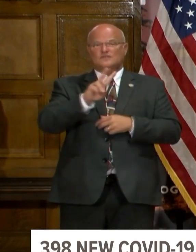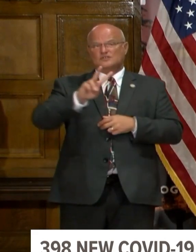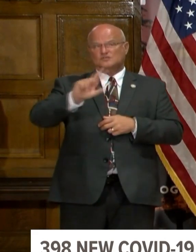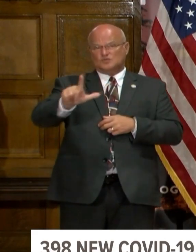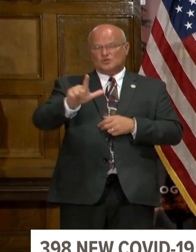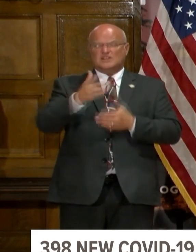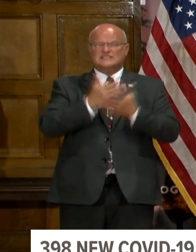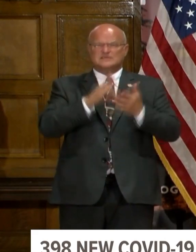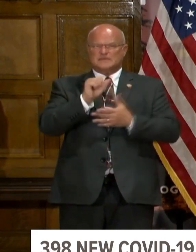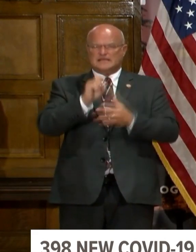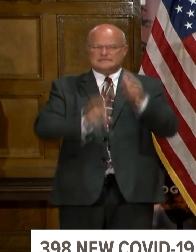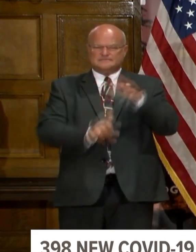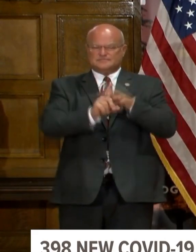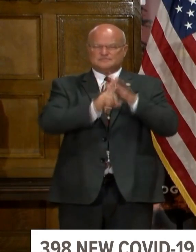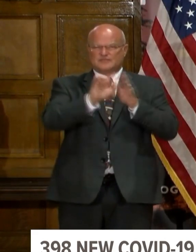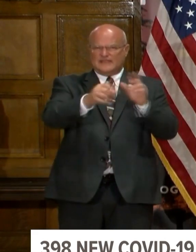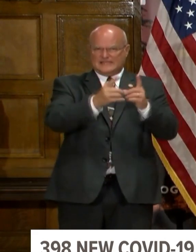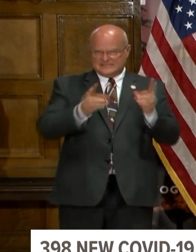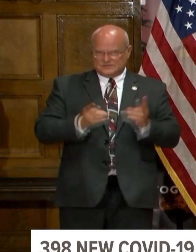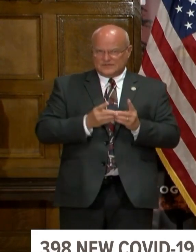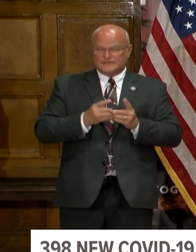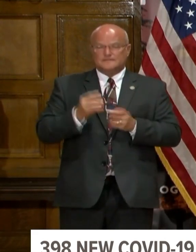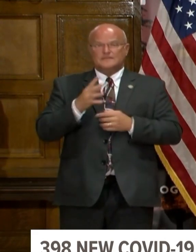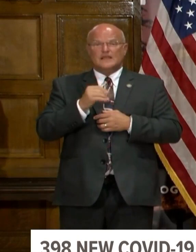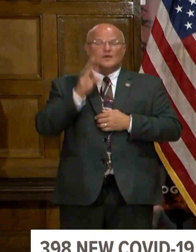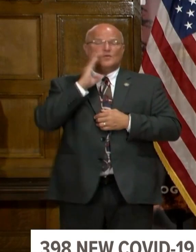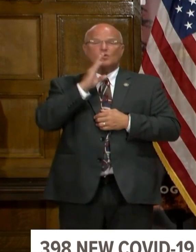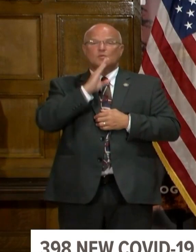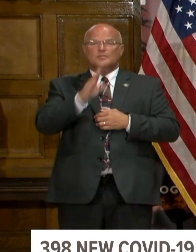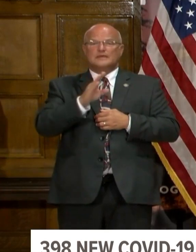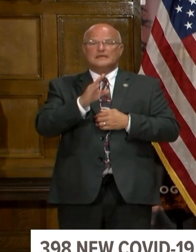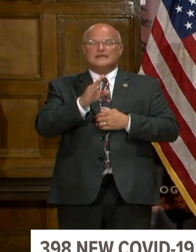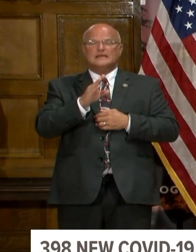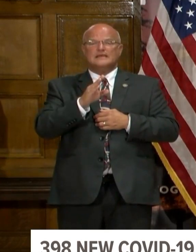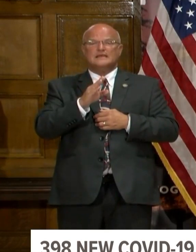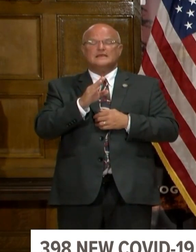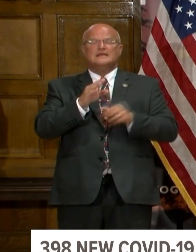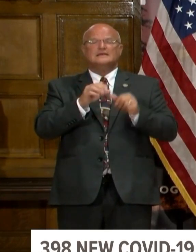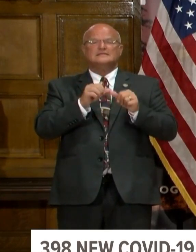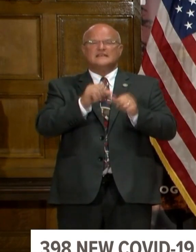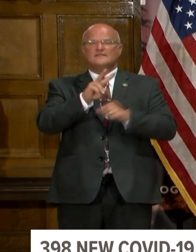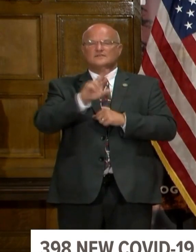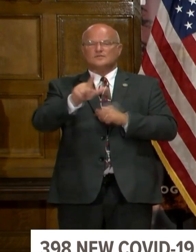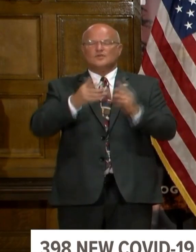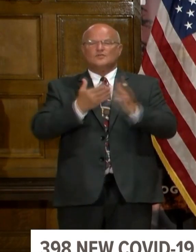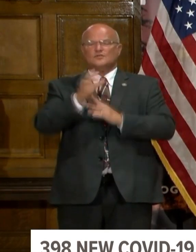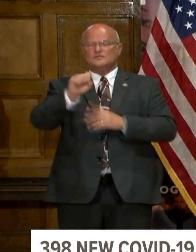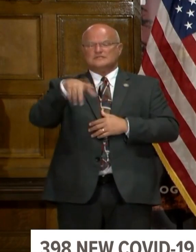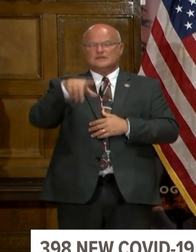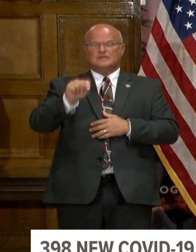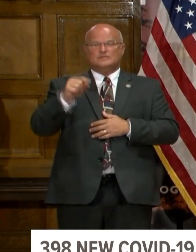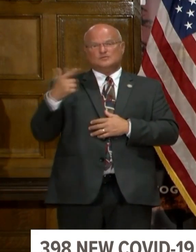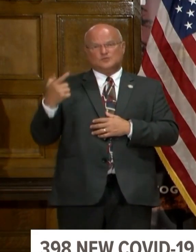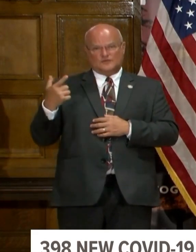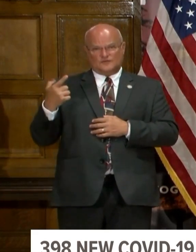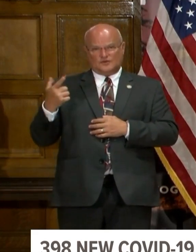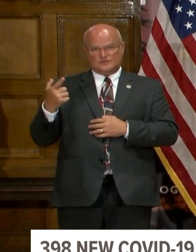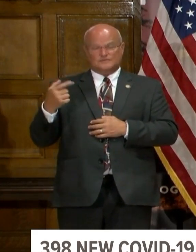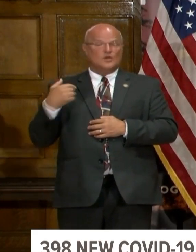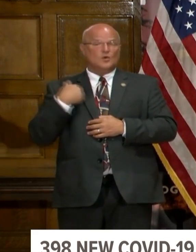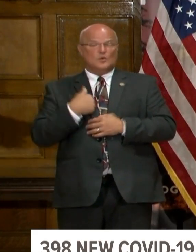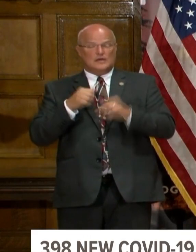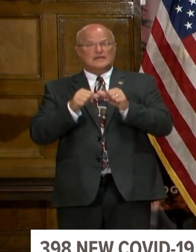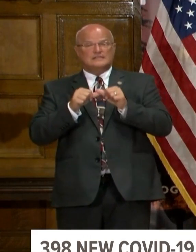some cases that they have in that district, and they will be pivoting through September 21st. We'll